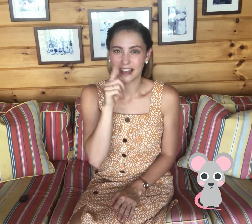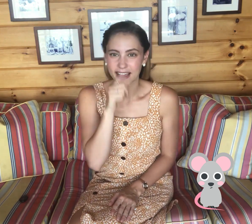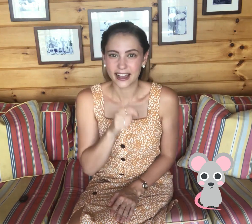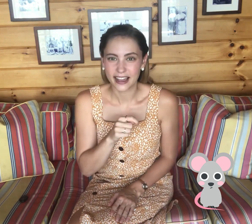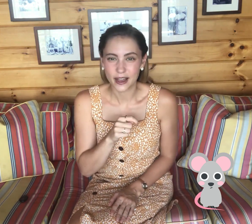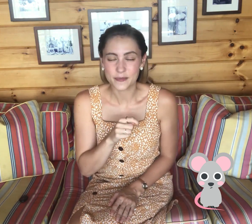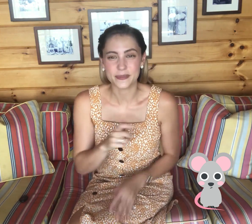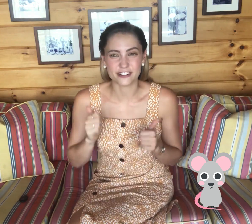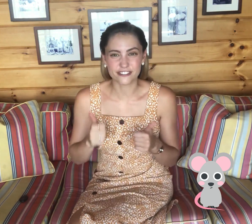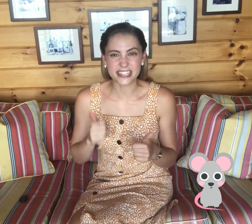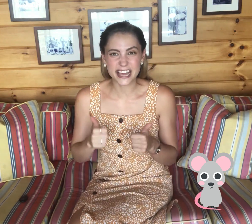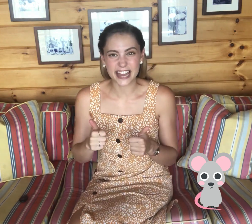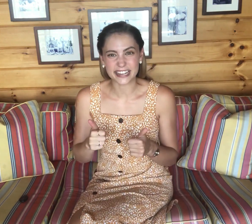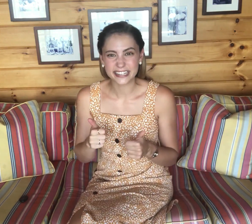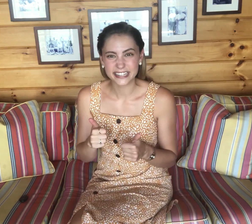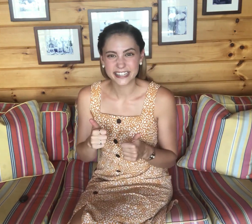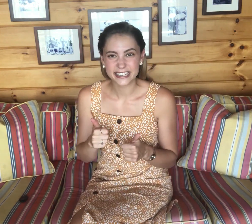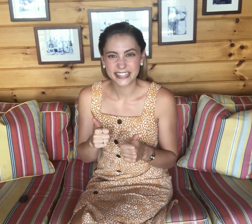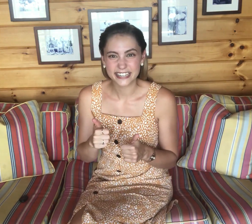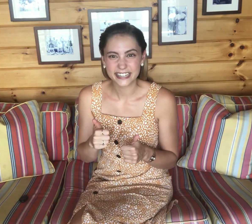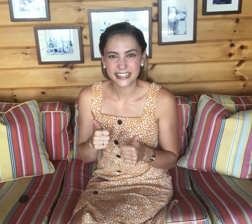whiskers. Can you say cat?